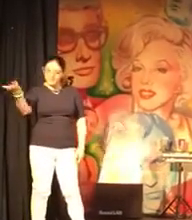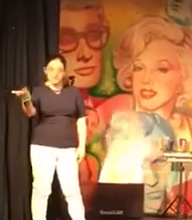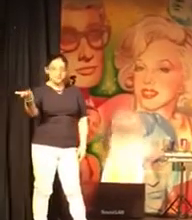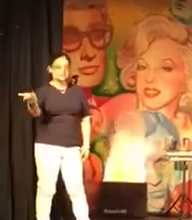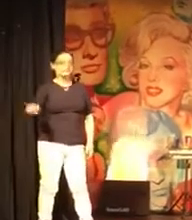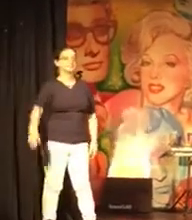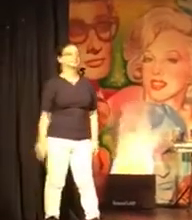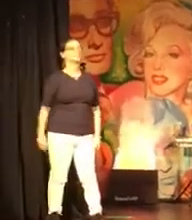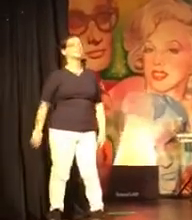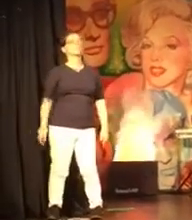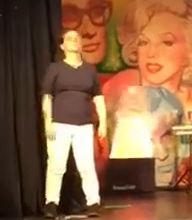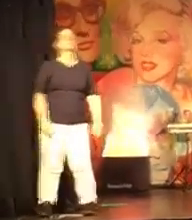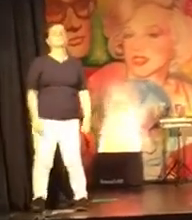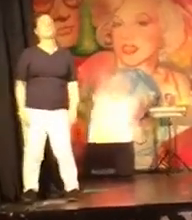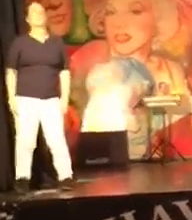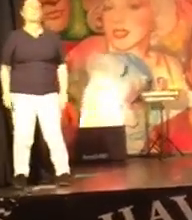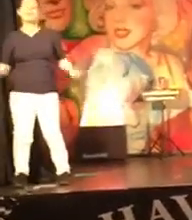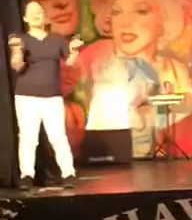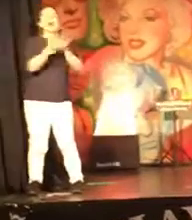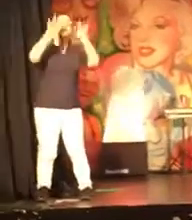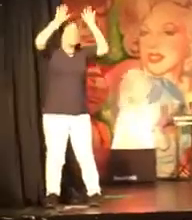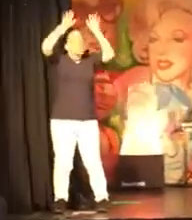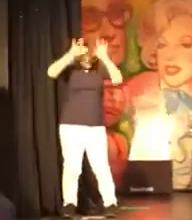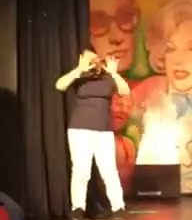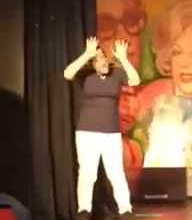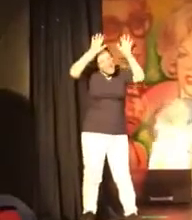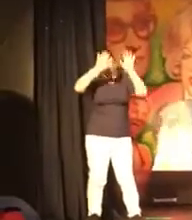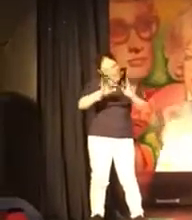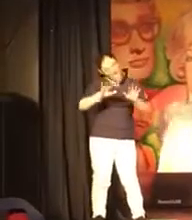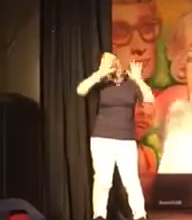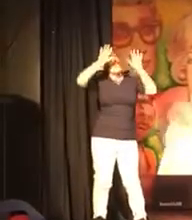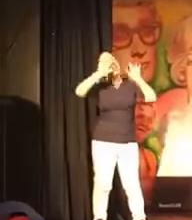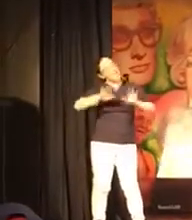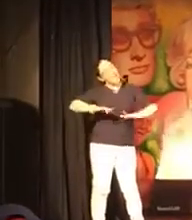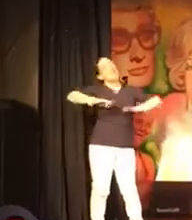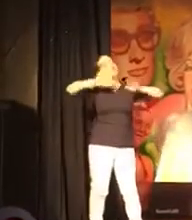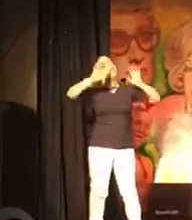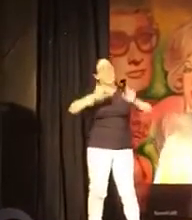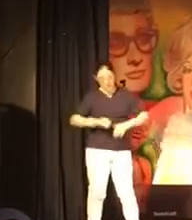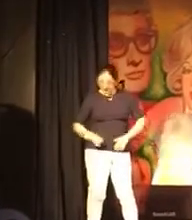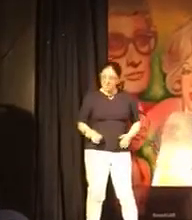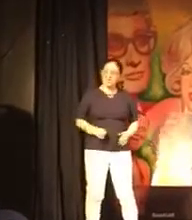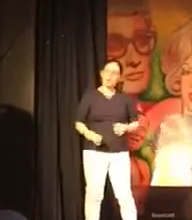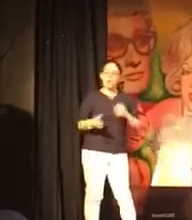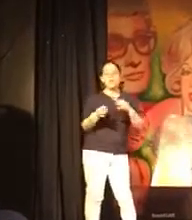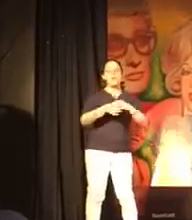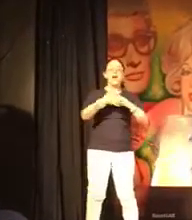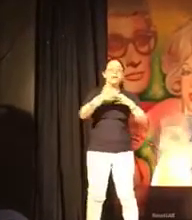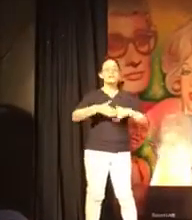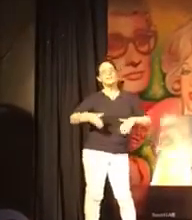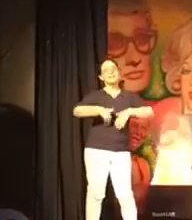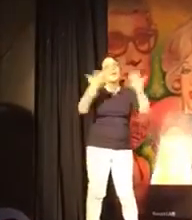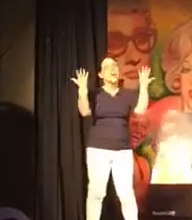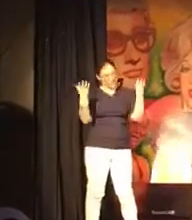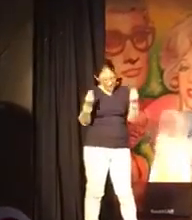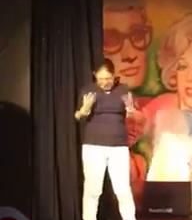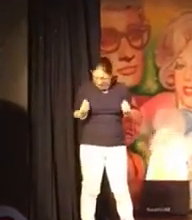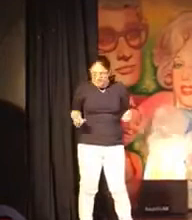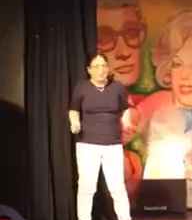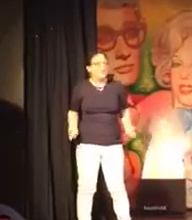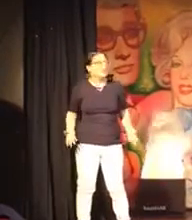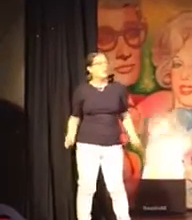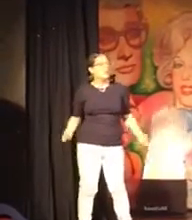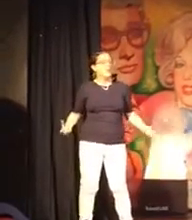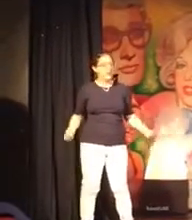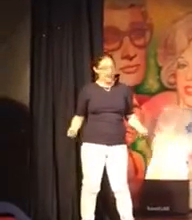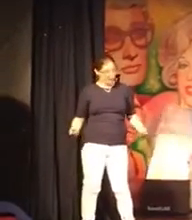don't you see me? It's a great day, I'm ready to dance